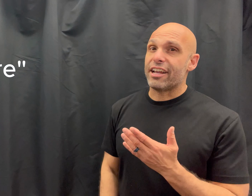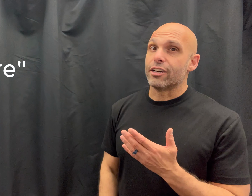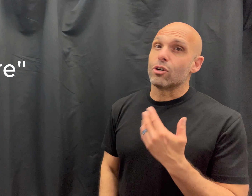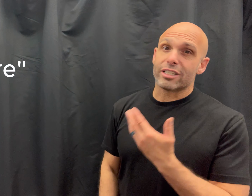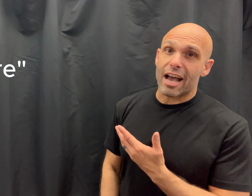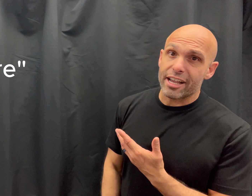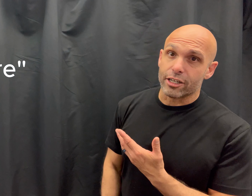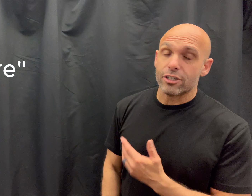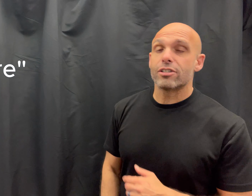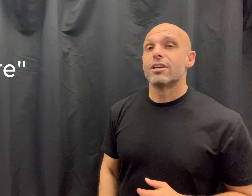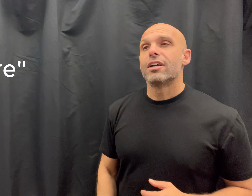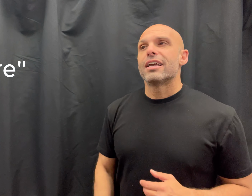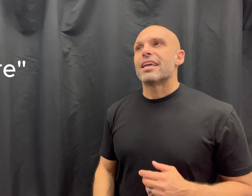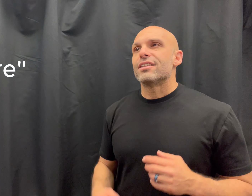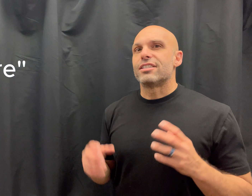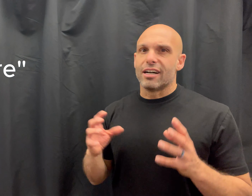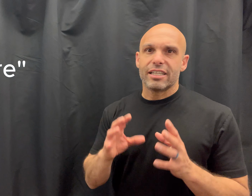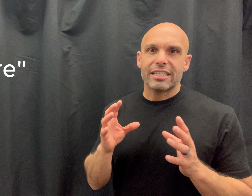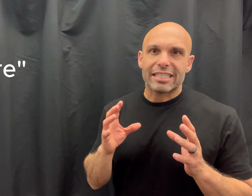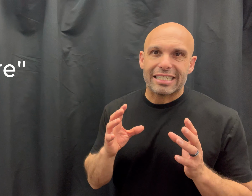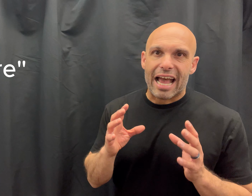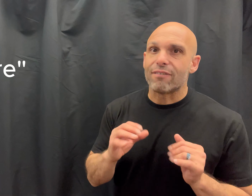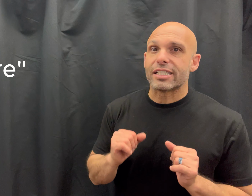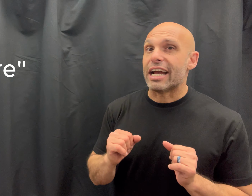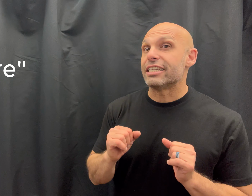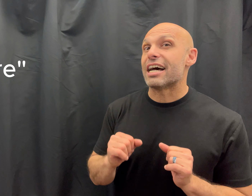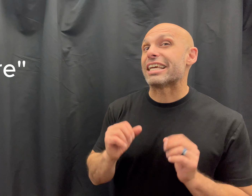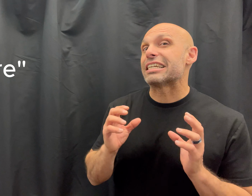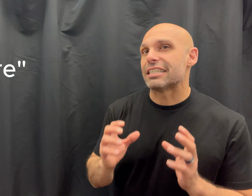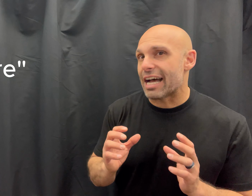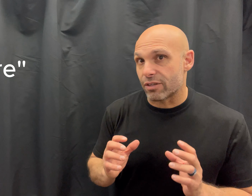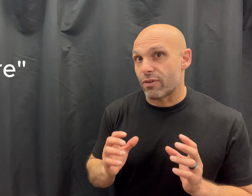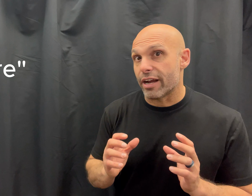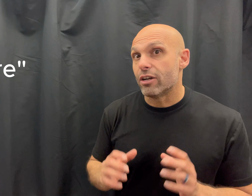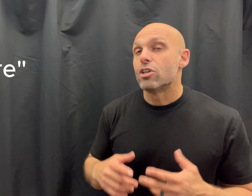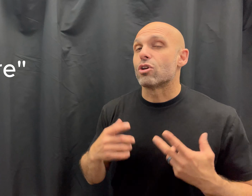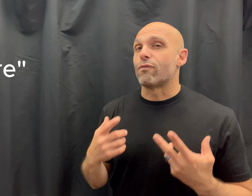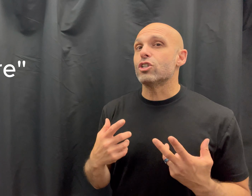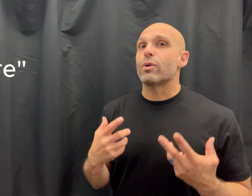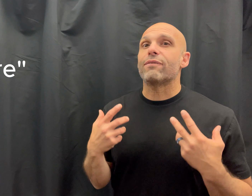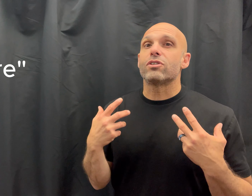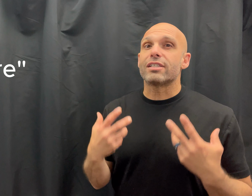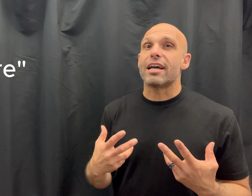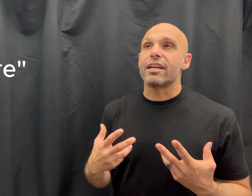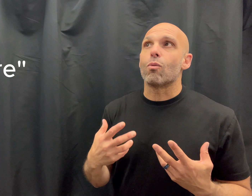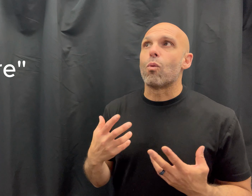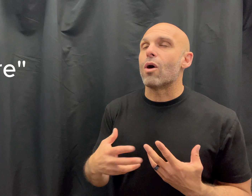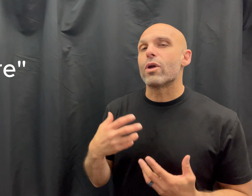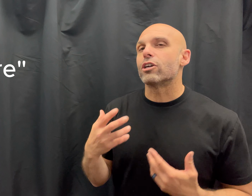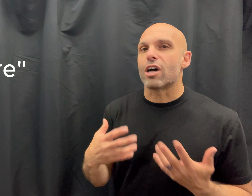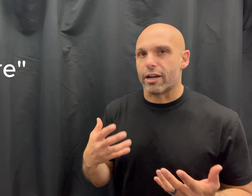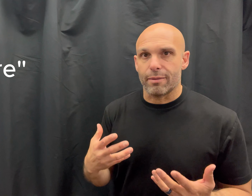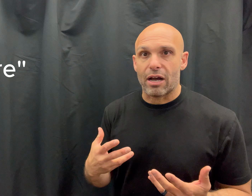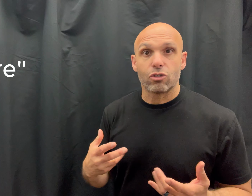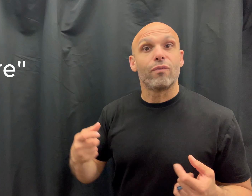Tire or tires doesn't have a sign, it has a classifier. So first we have to sign what we are talking about. So if I